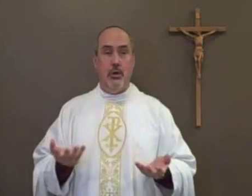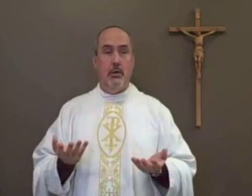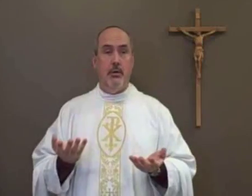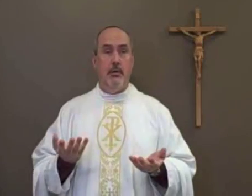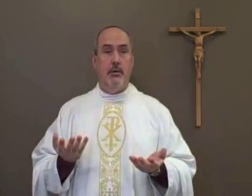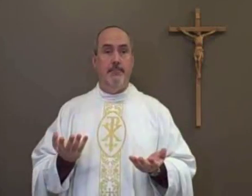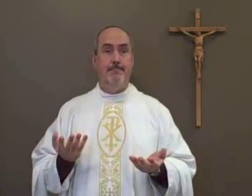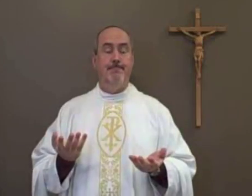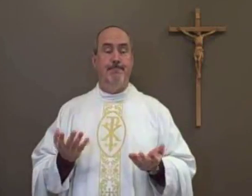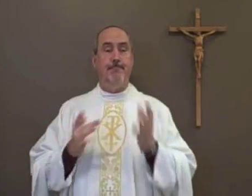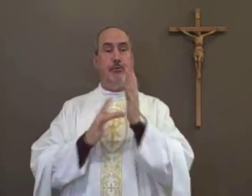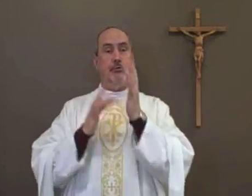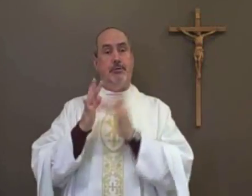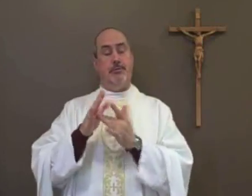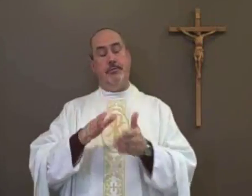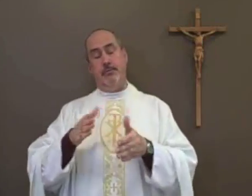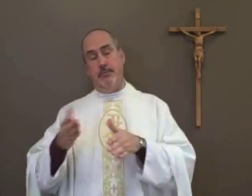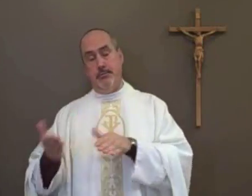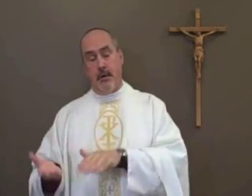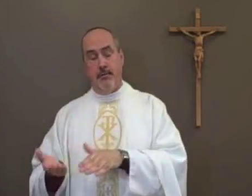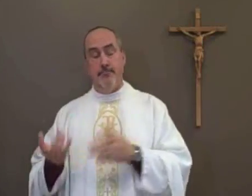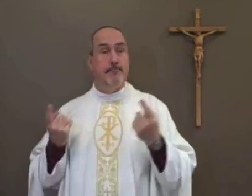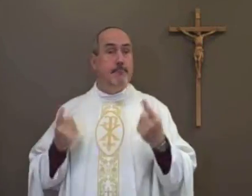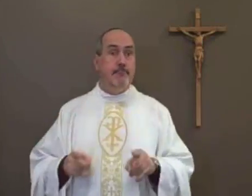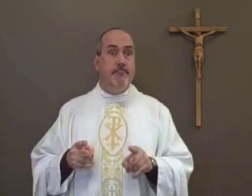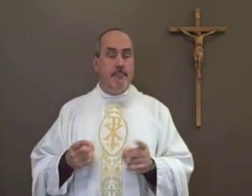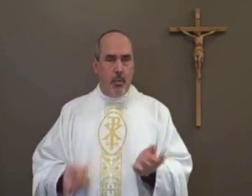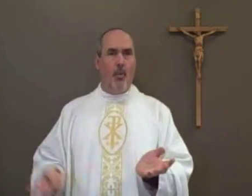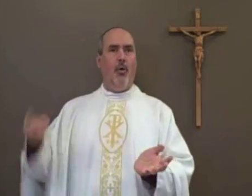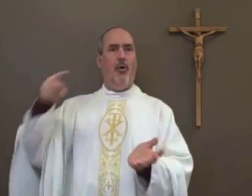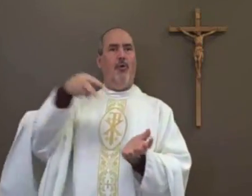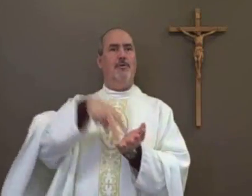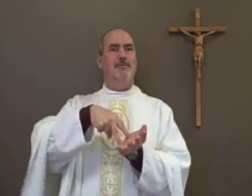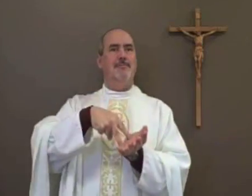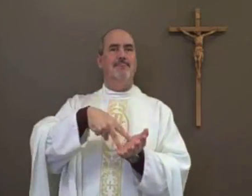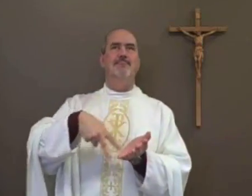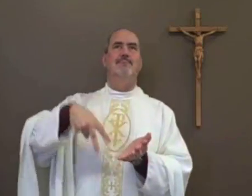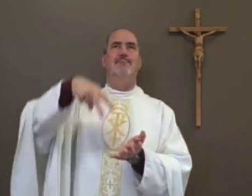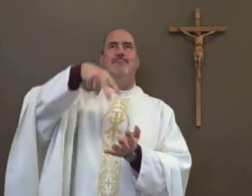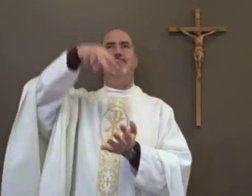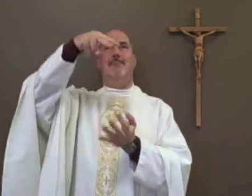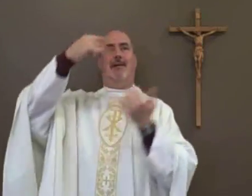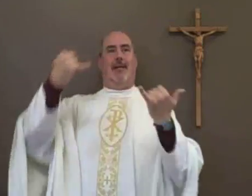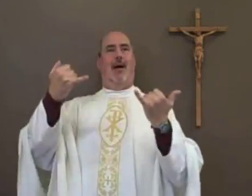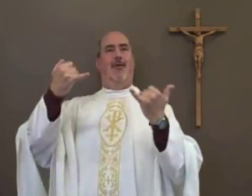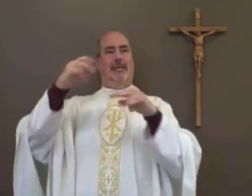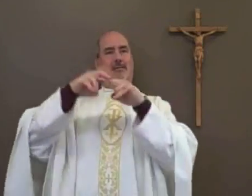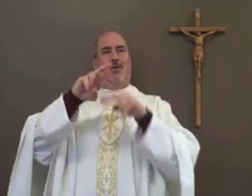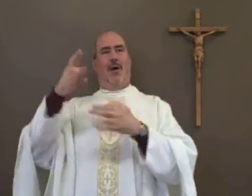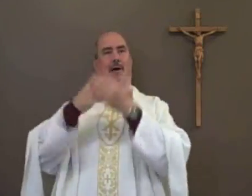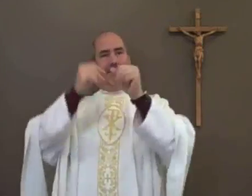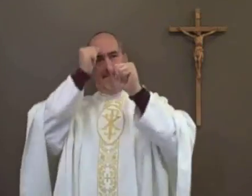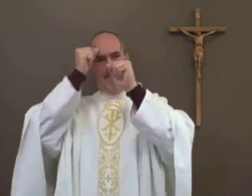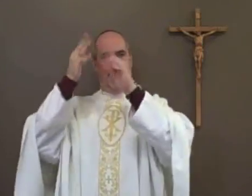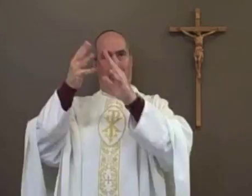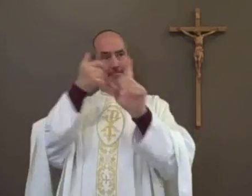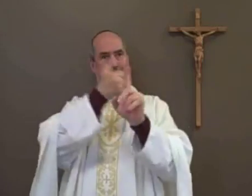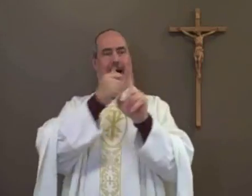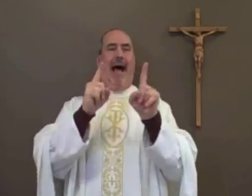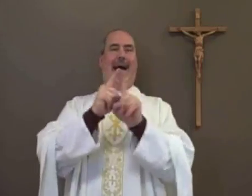the King of the Jews, Jesus died and rose again and ascended and is seated at